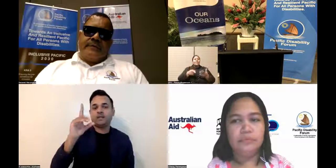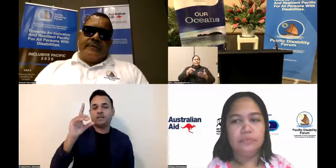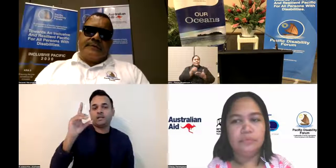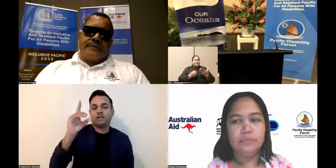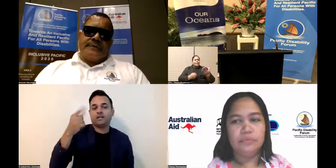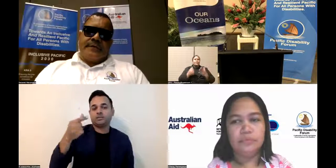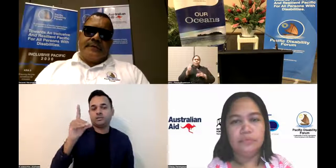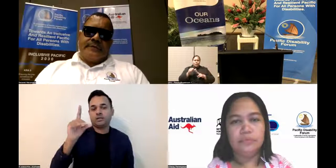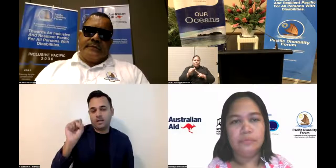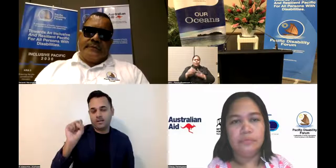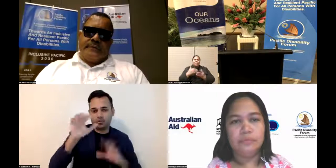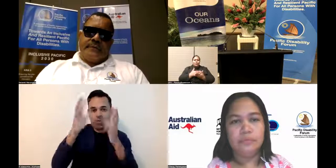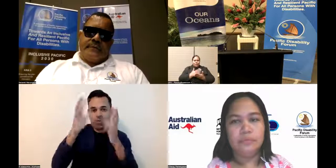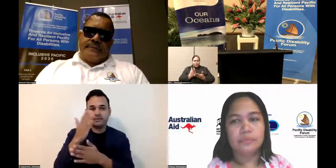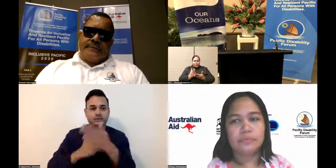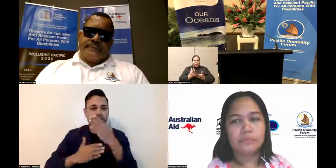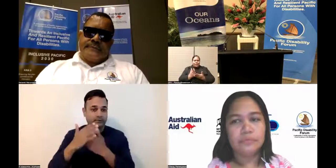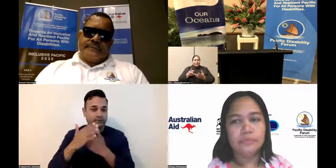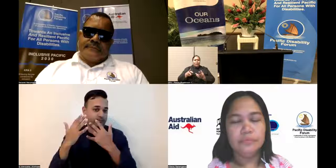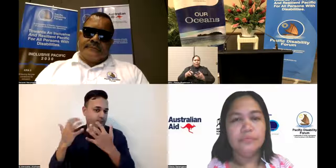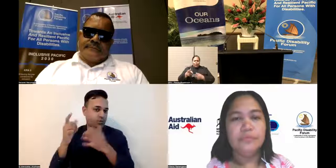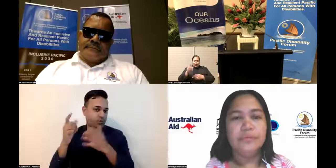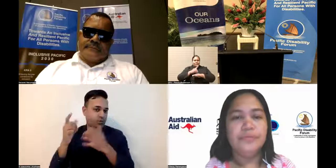Ramanjasau, the floor is yours. Thank you.